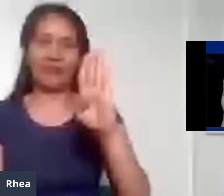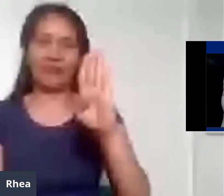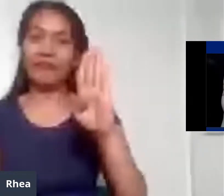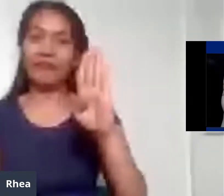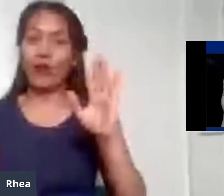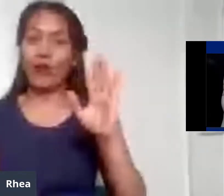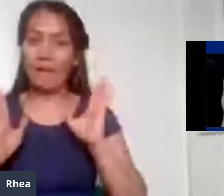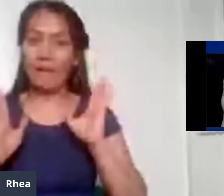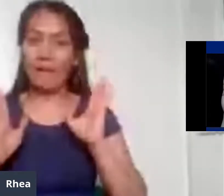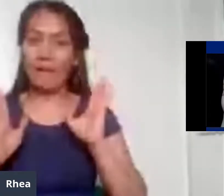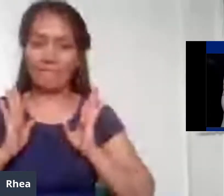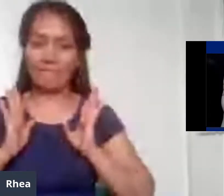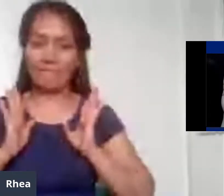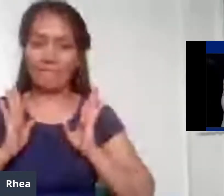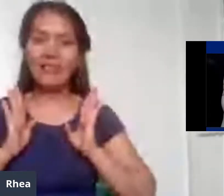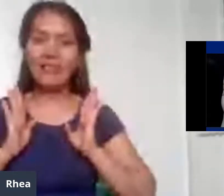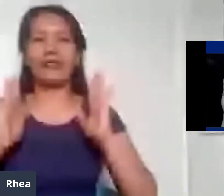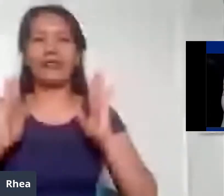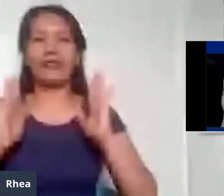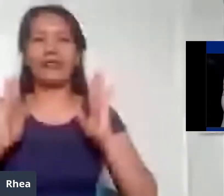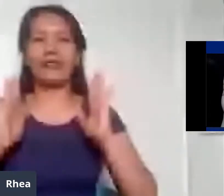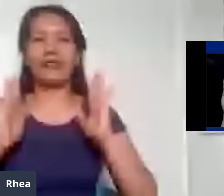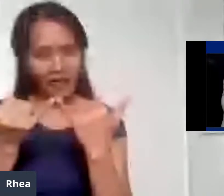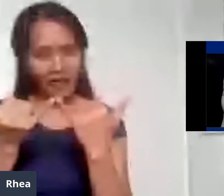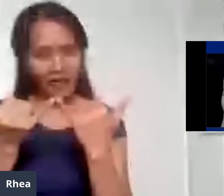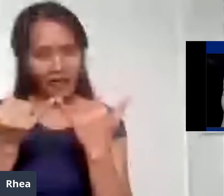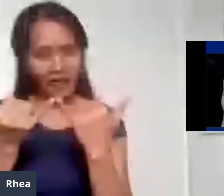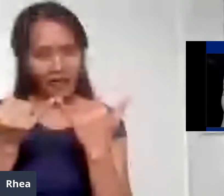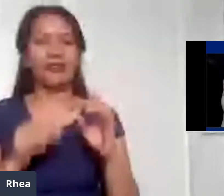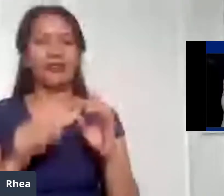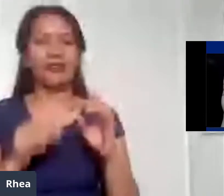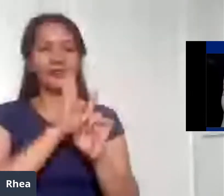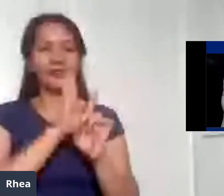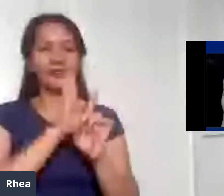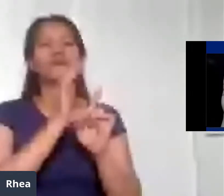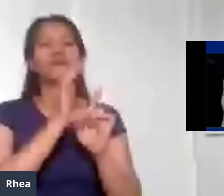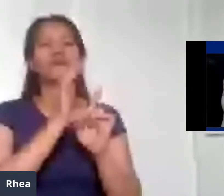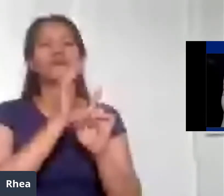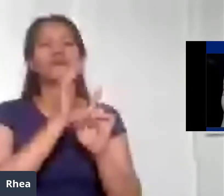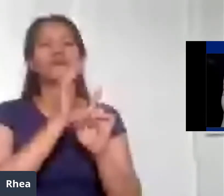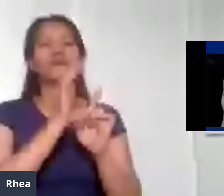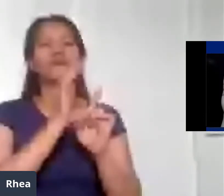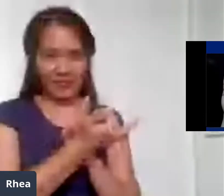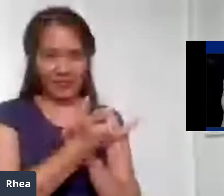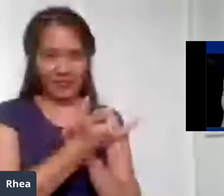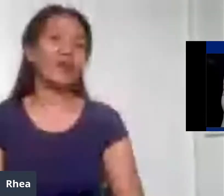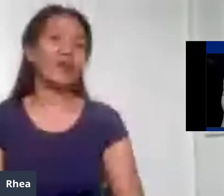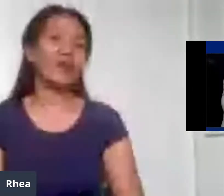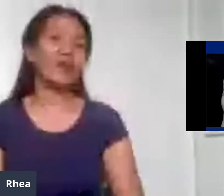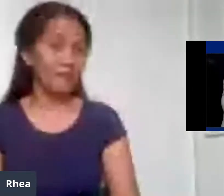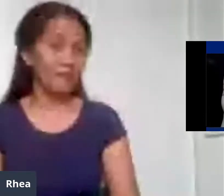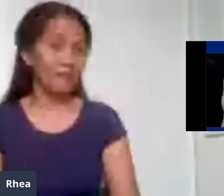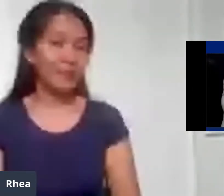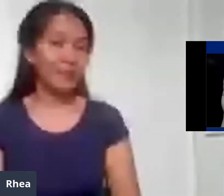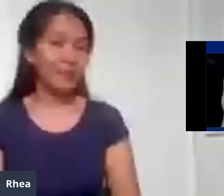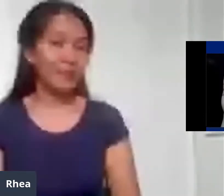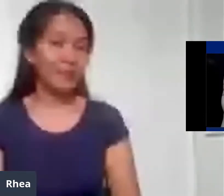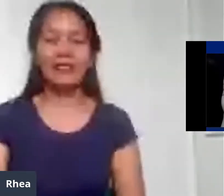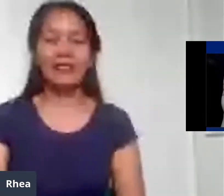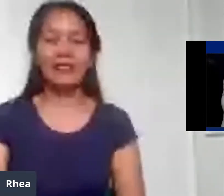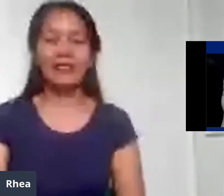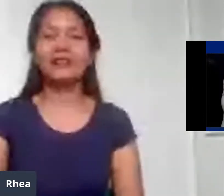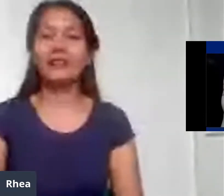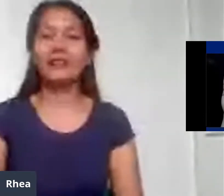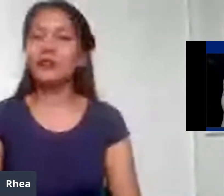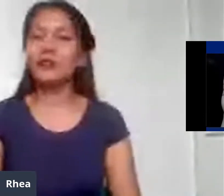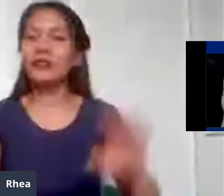once again, for B, barangay, barangay. Okay? Next,